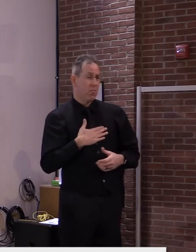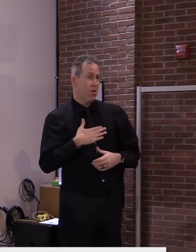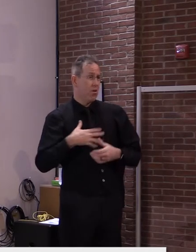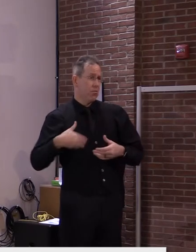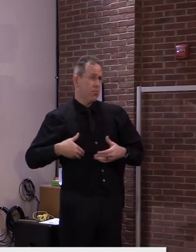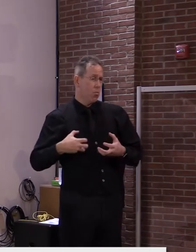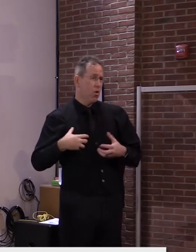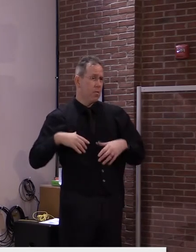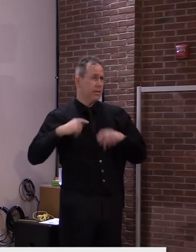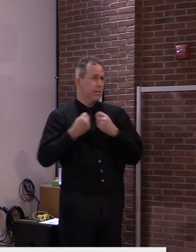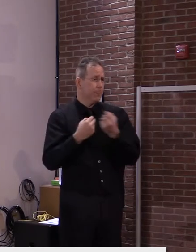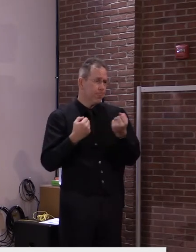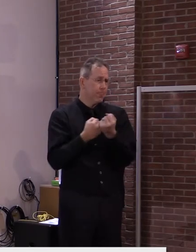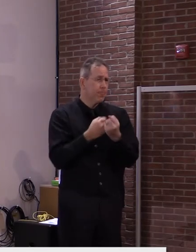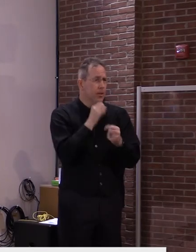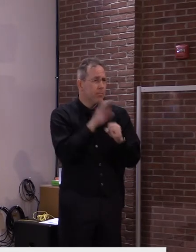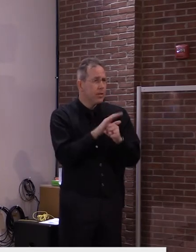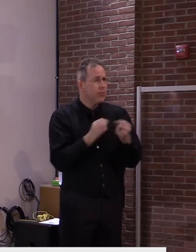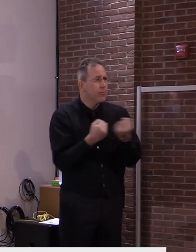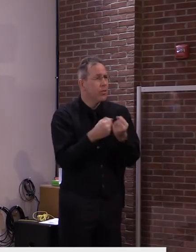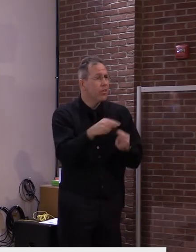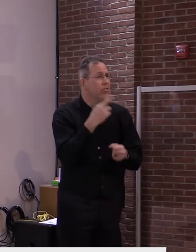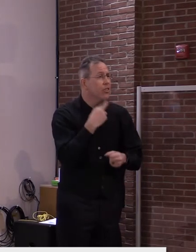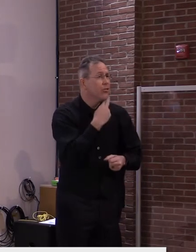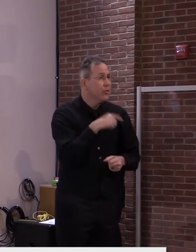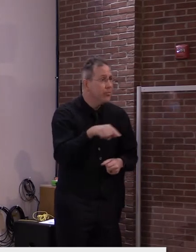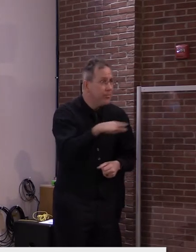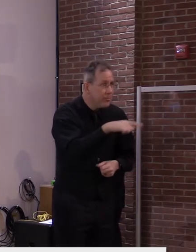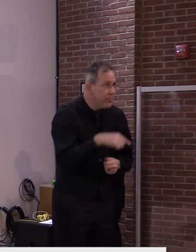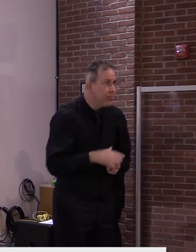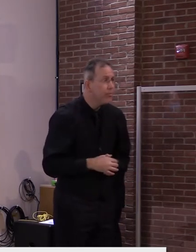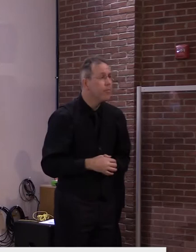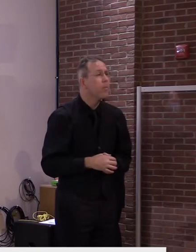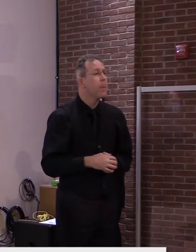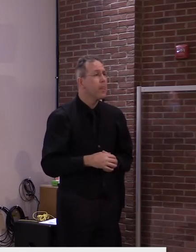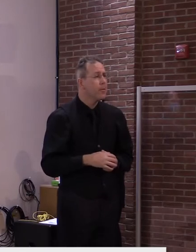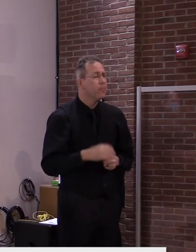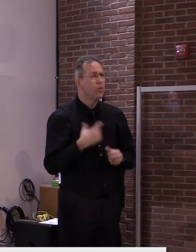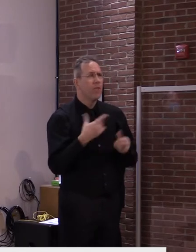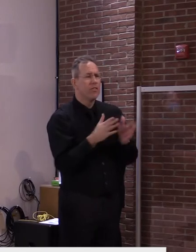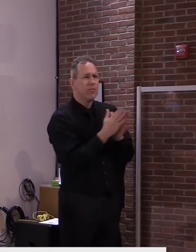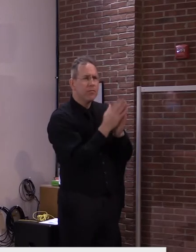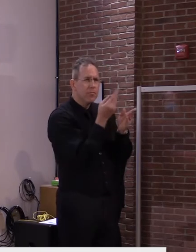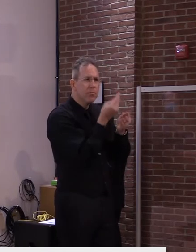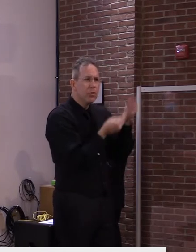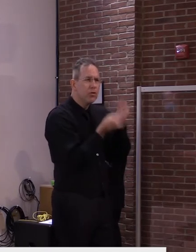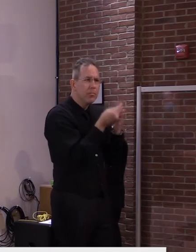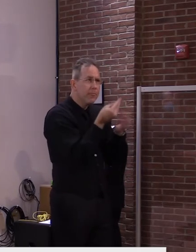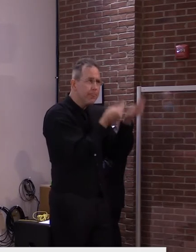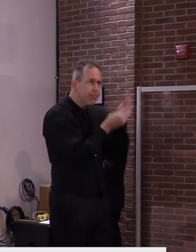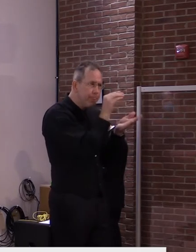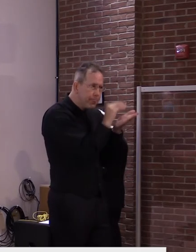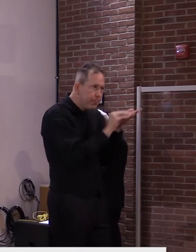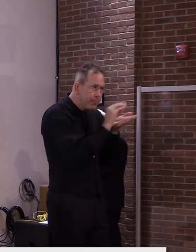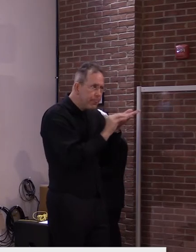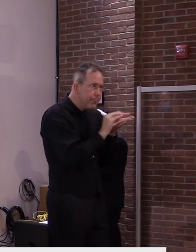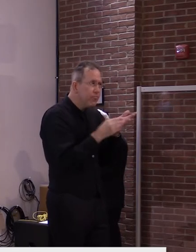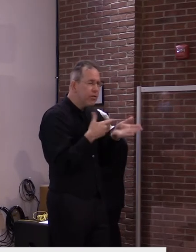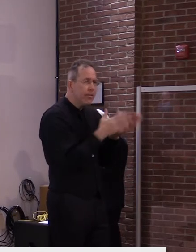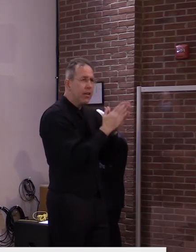million package that we have in the budget adjustment that we offered to the